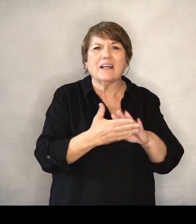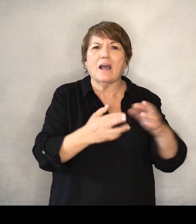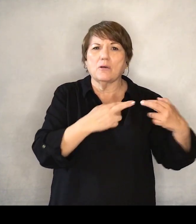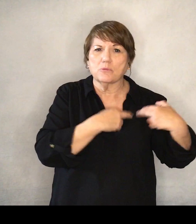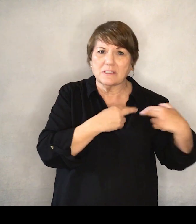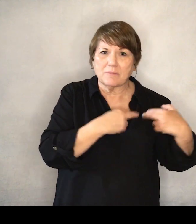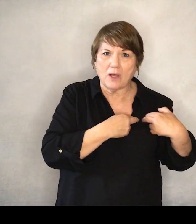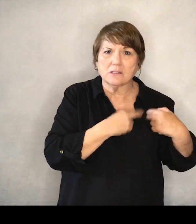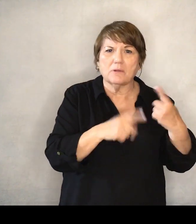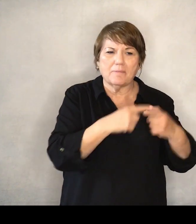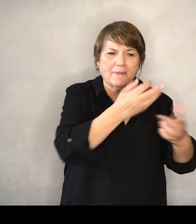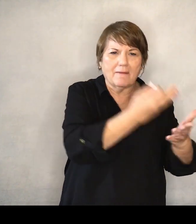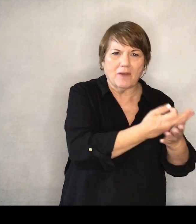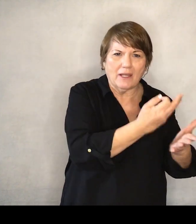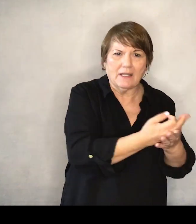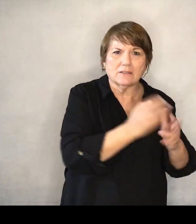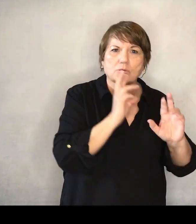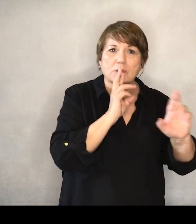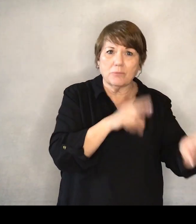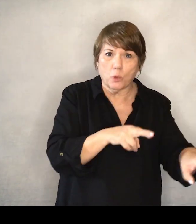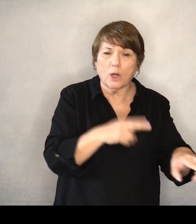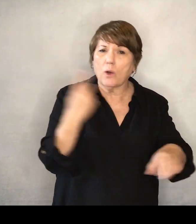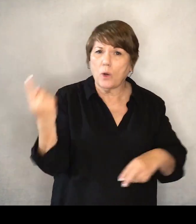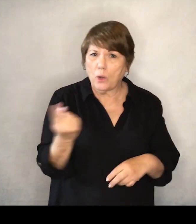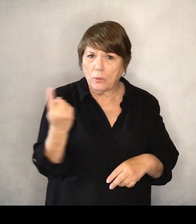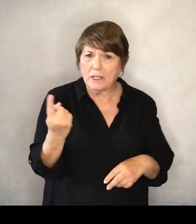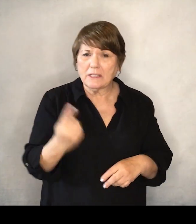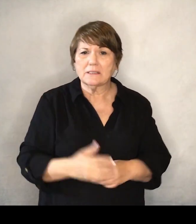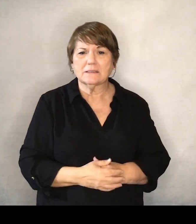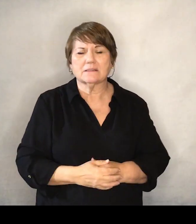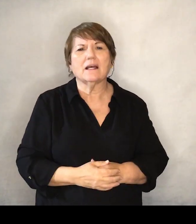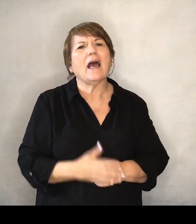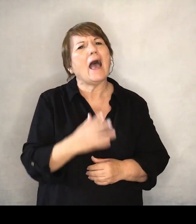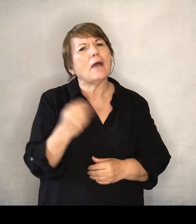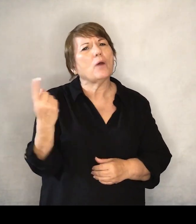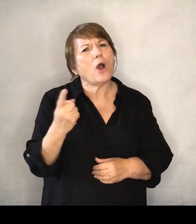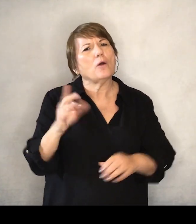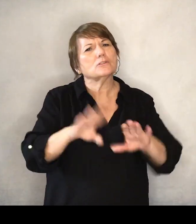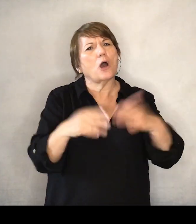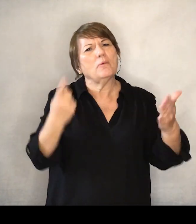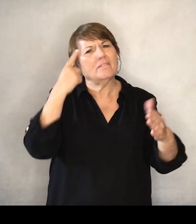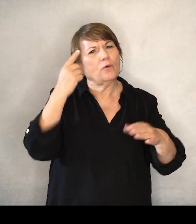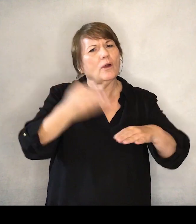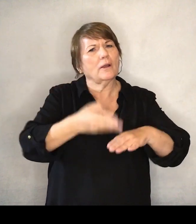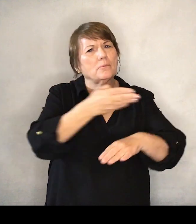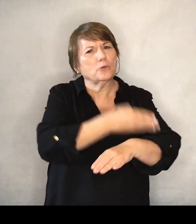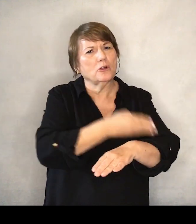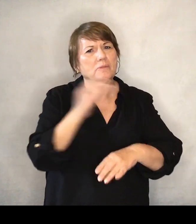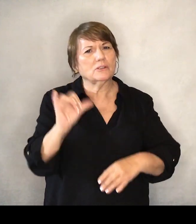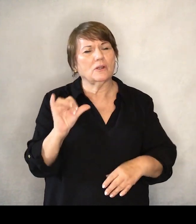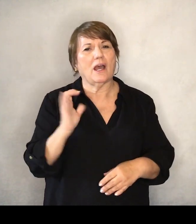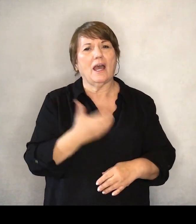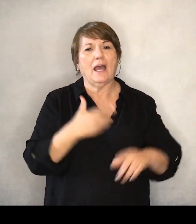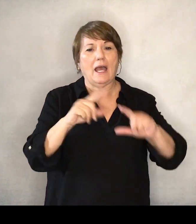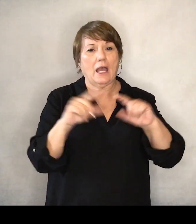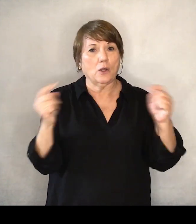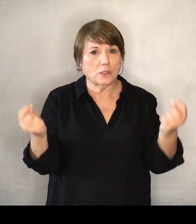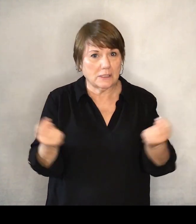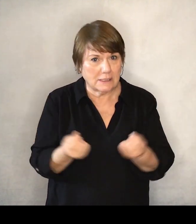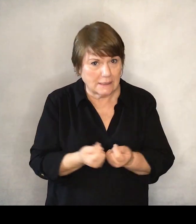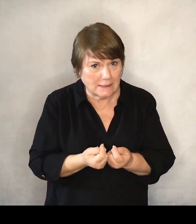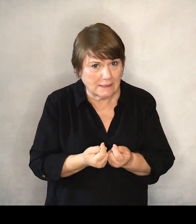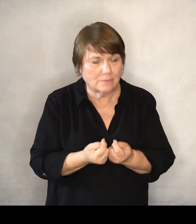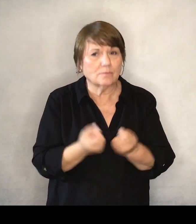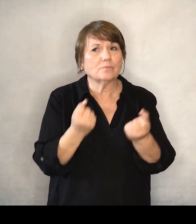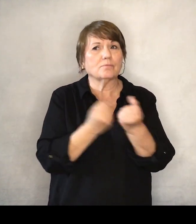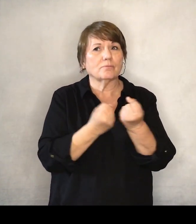great and areas where we can improve. And there's always both. So that's what we're doing. And our team, I'm always going to make a plug for